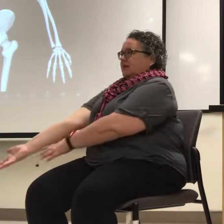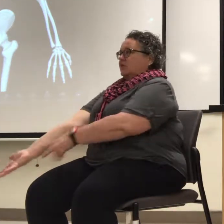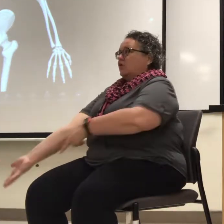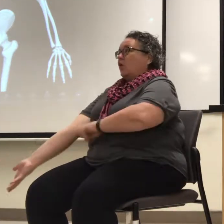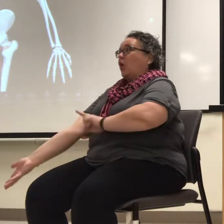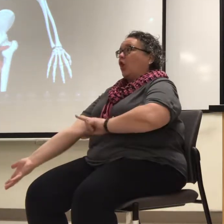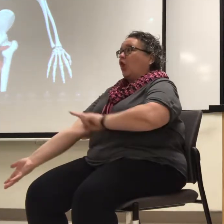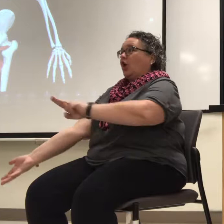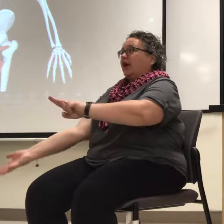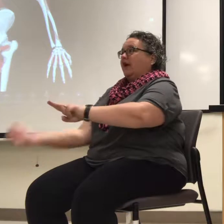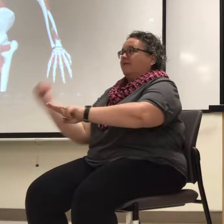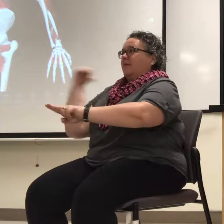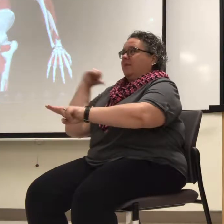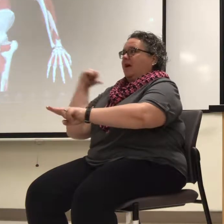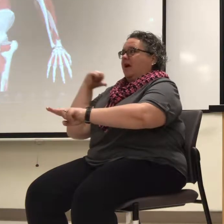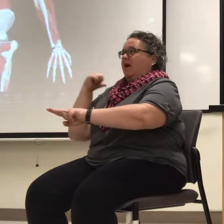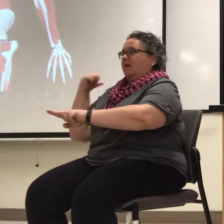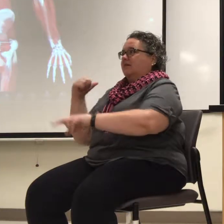right side.